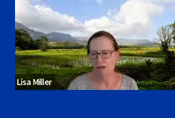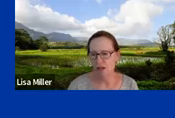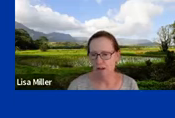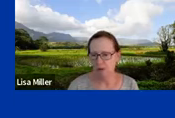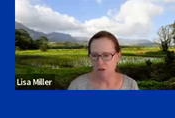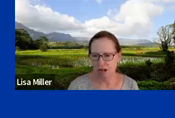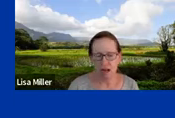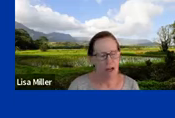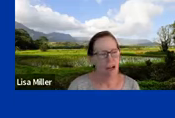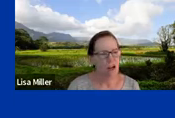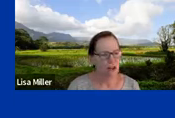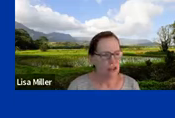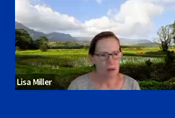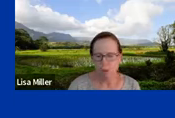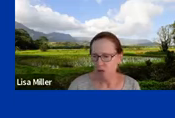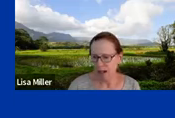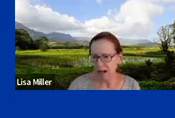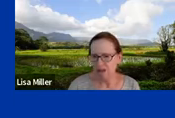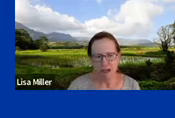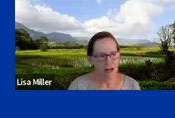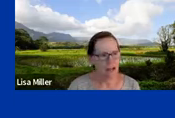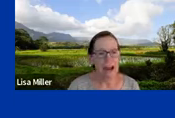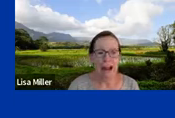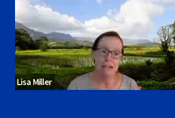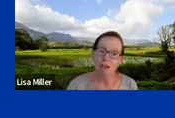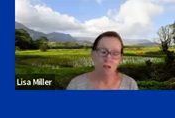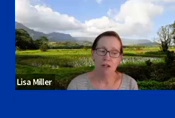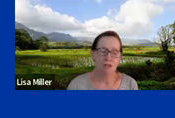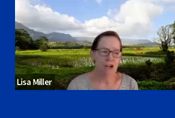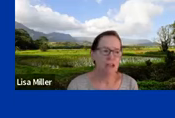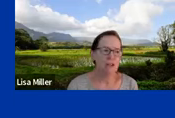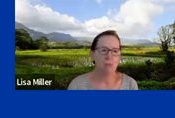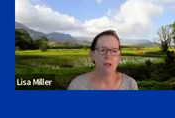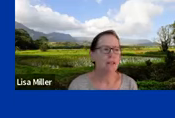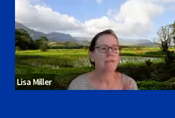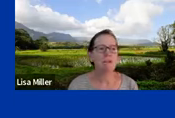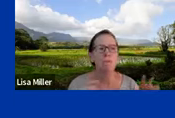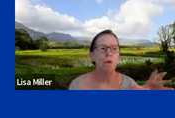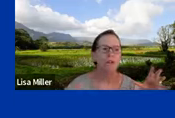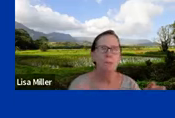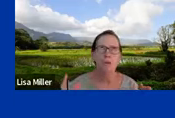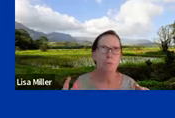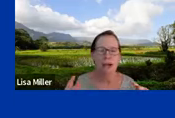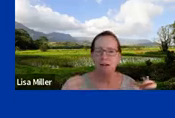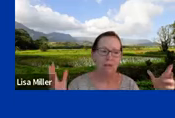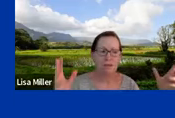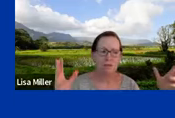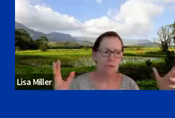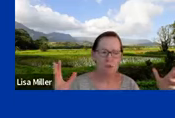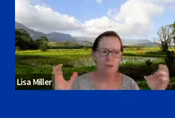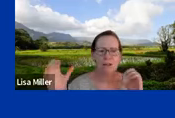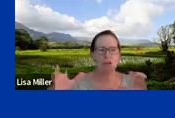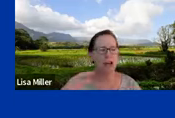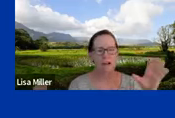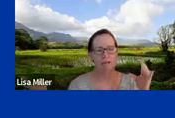is you can demonstrate. So I just want to put that out there. It has its challenges because of the multiple payer system,